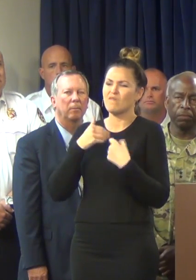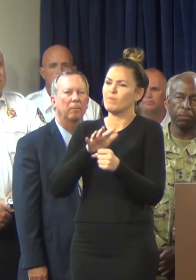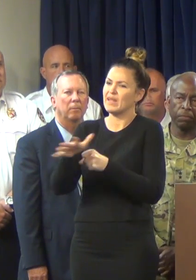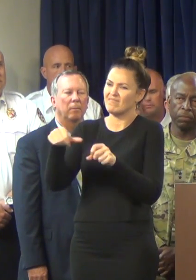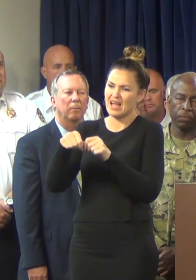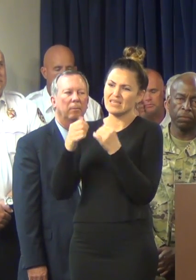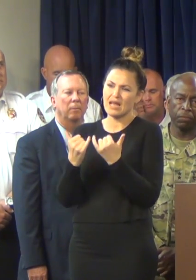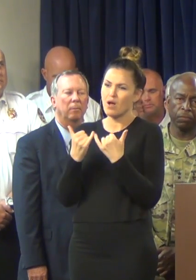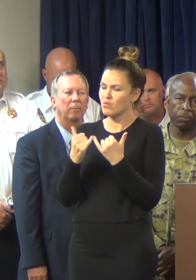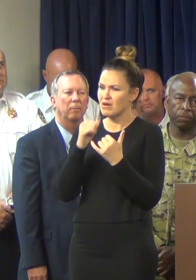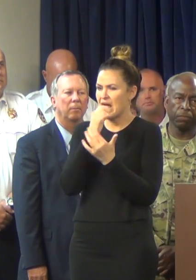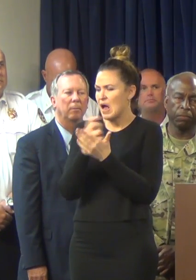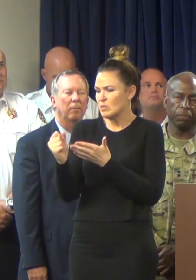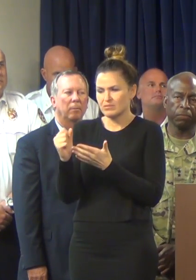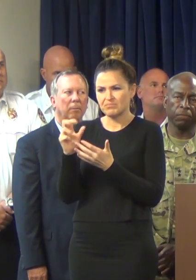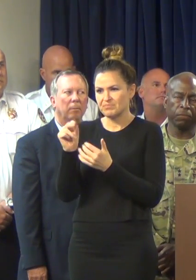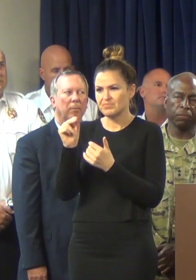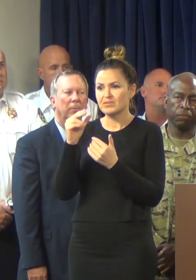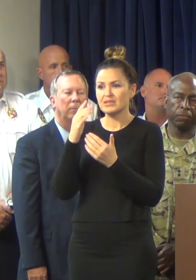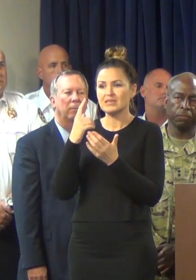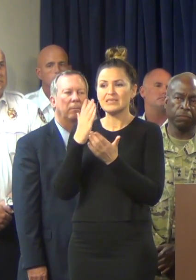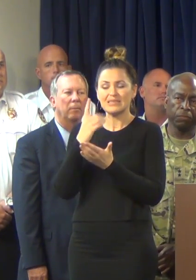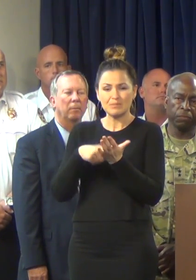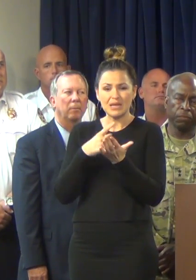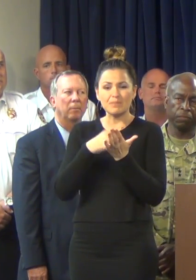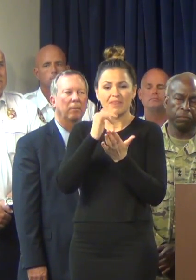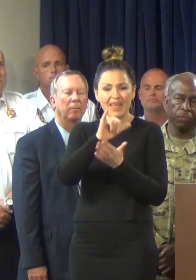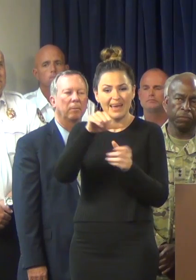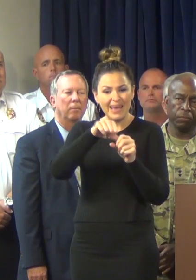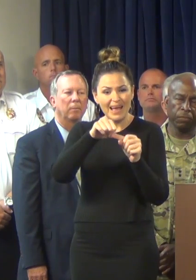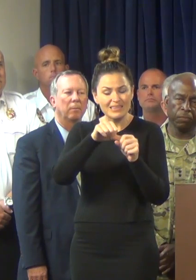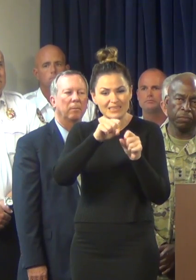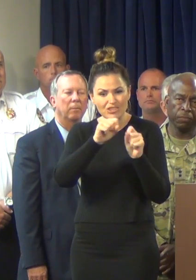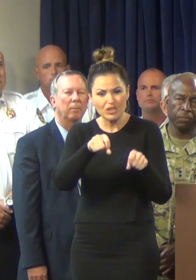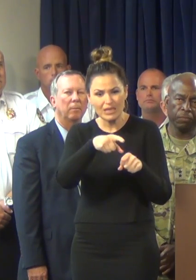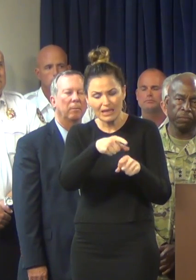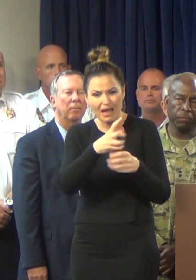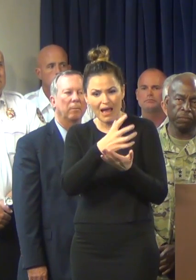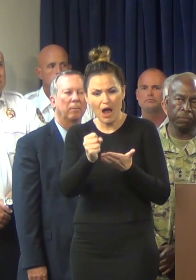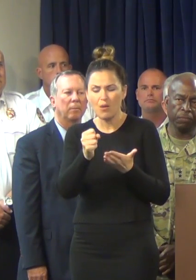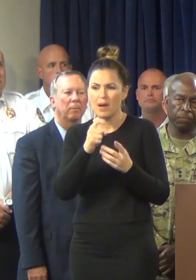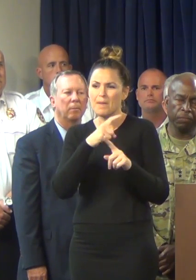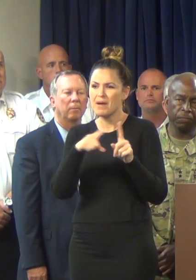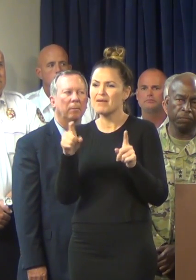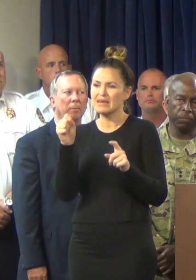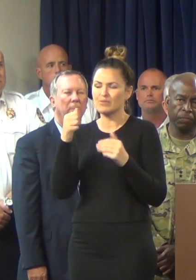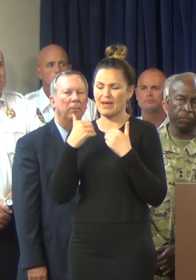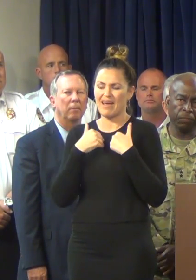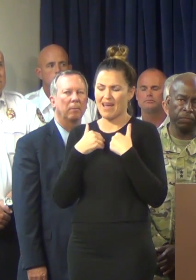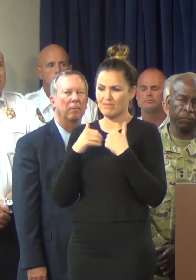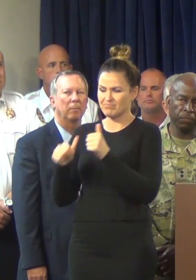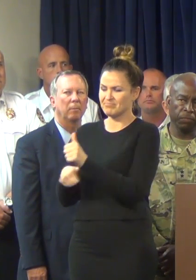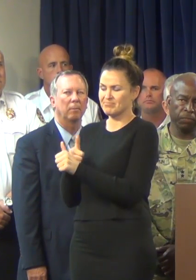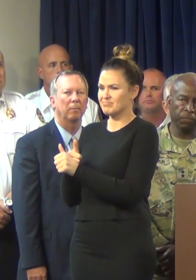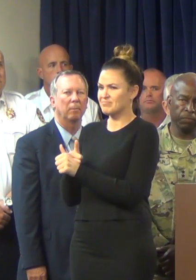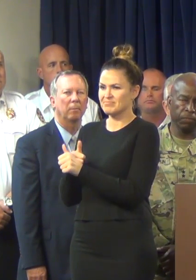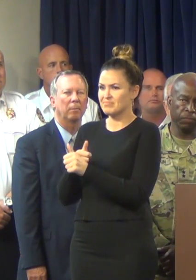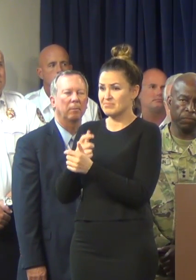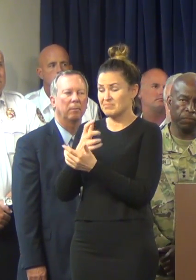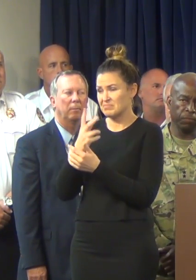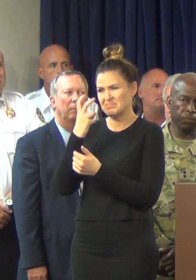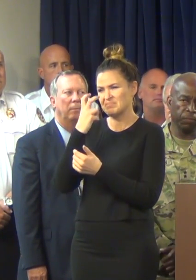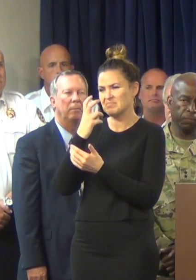now. There'll be isolated instances where somebody will be out of gas, but there'll be more gas coming in. We've pre-positioned fuel, so we don't believe we're